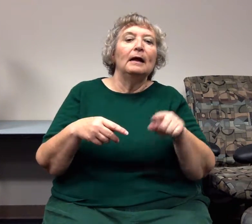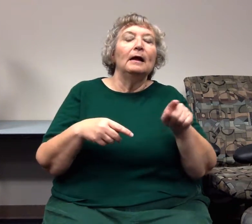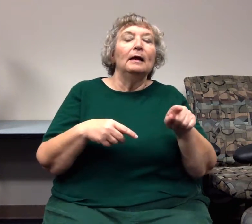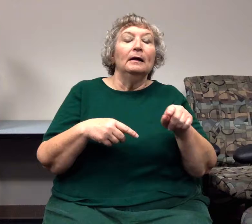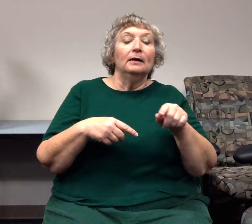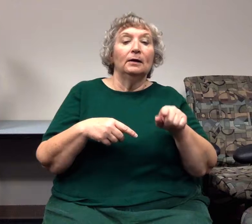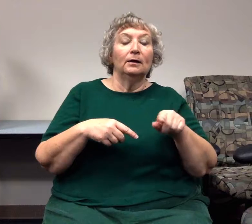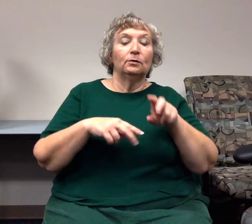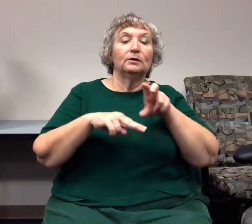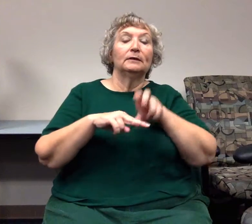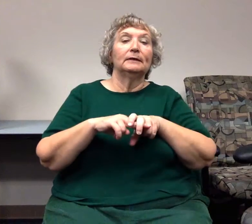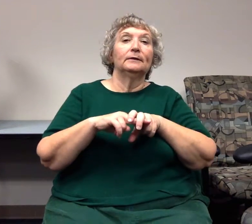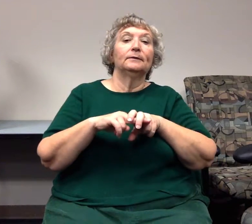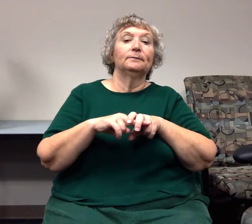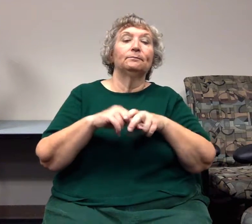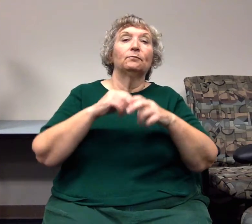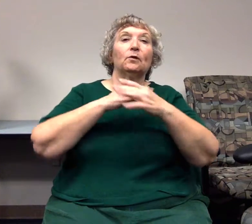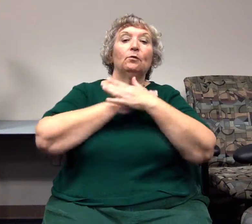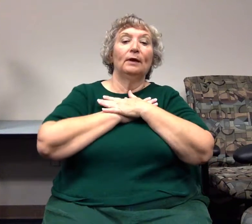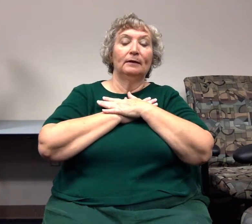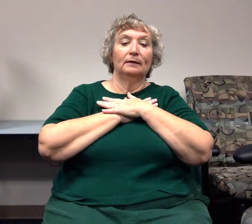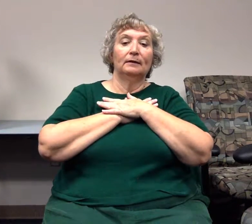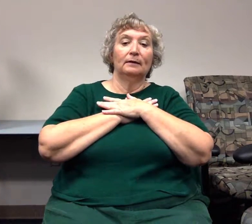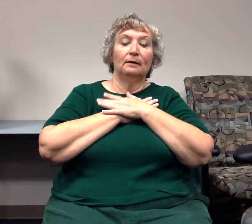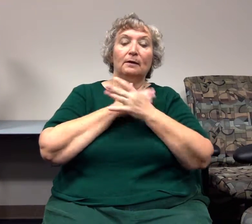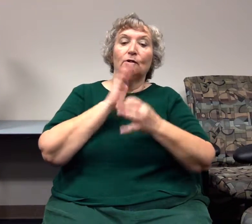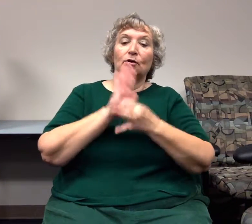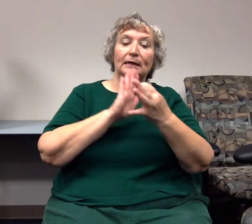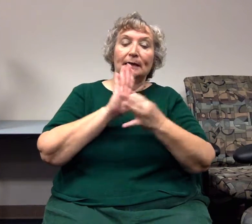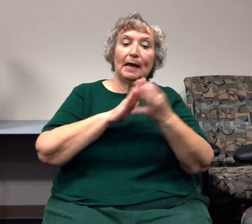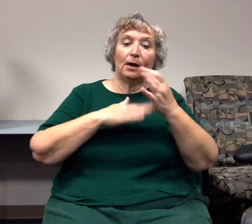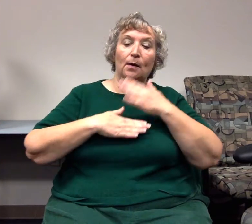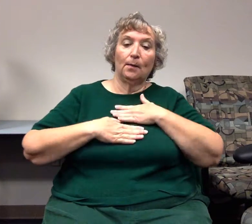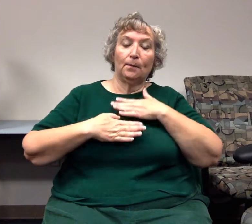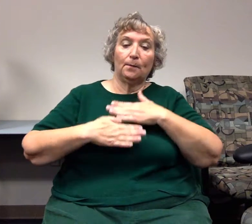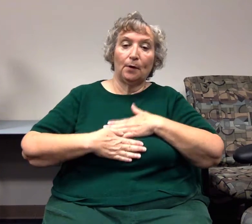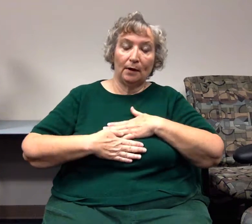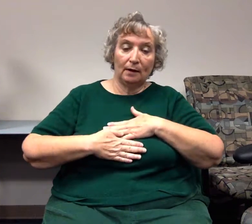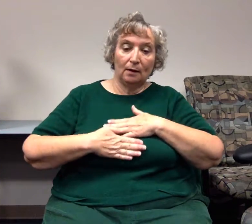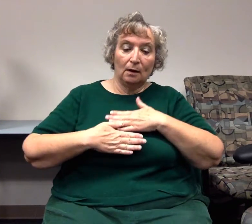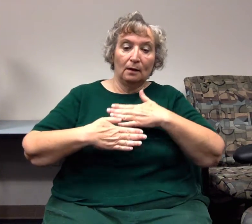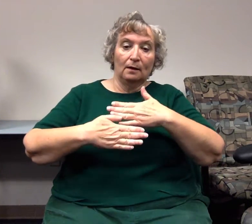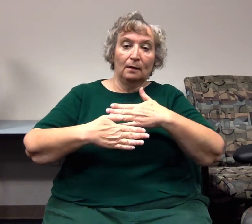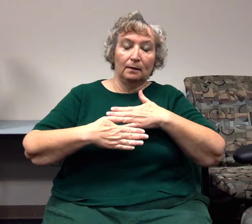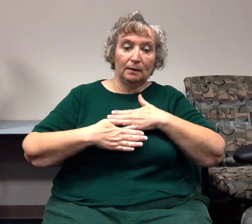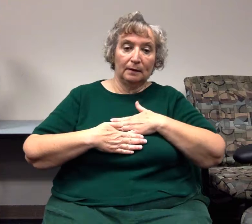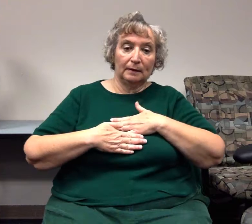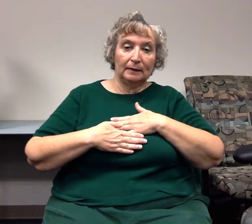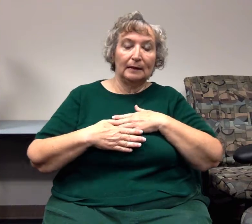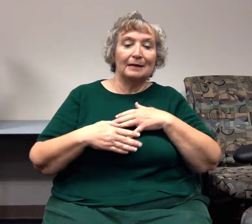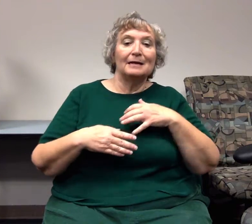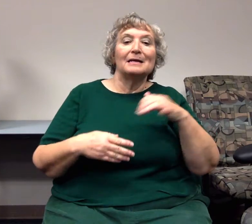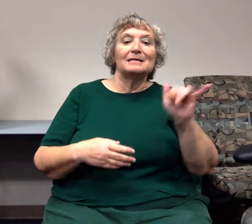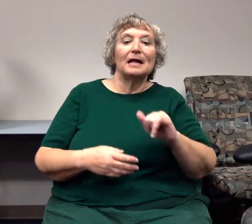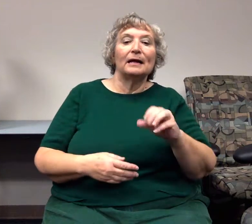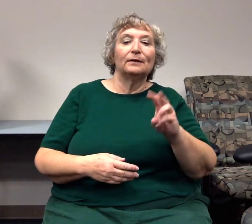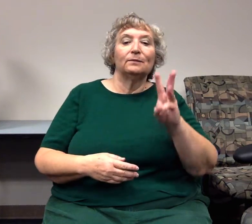rested the way that you counted your breaths, it's amazing the way it's just like a slow trickle, just like a